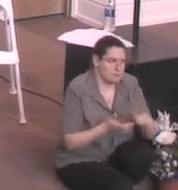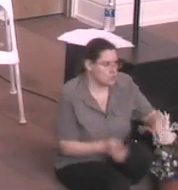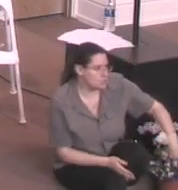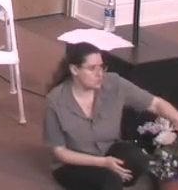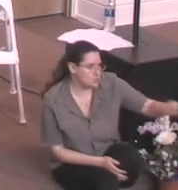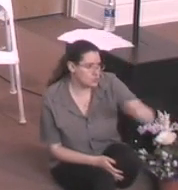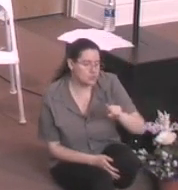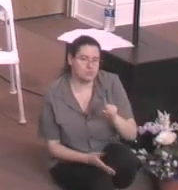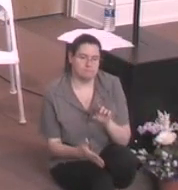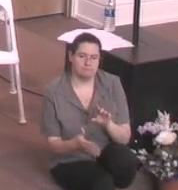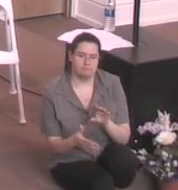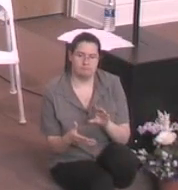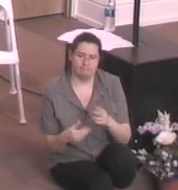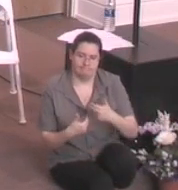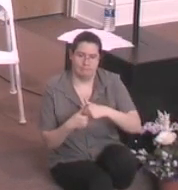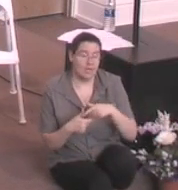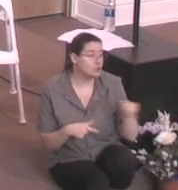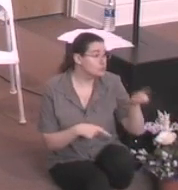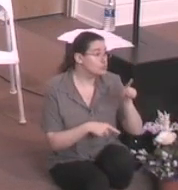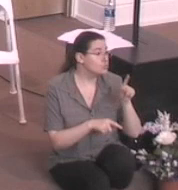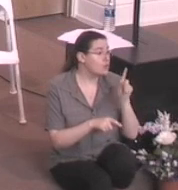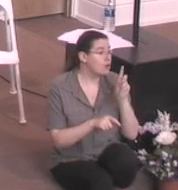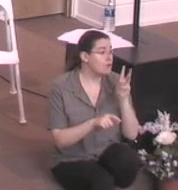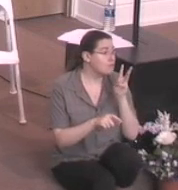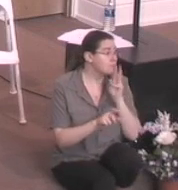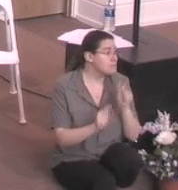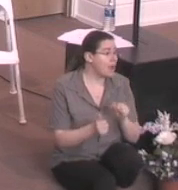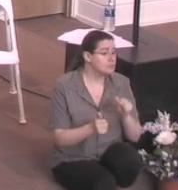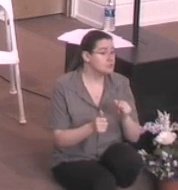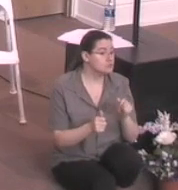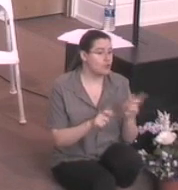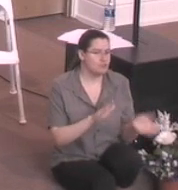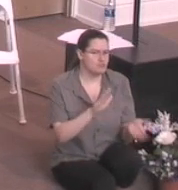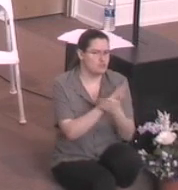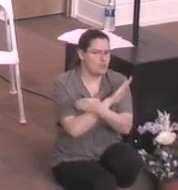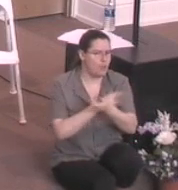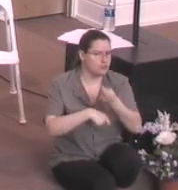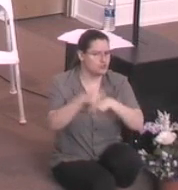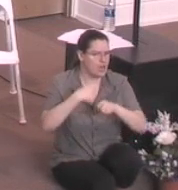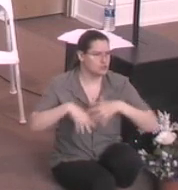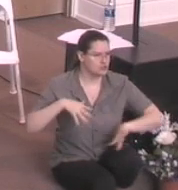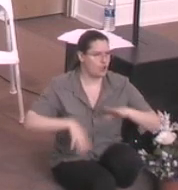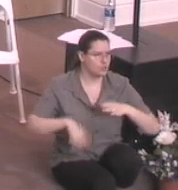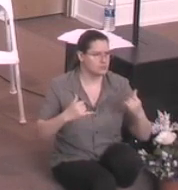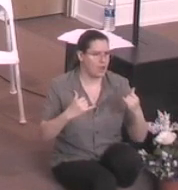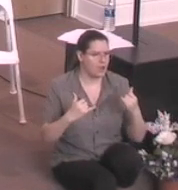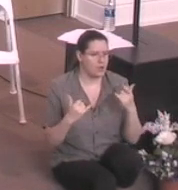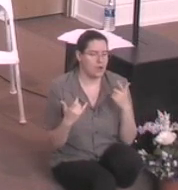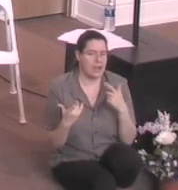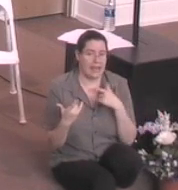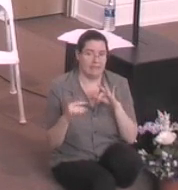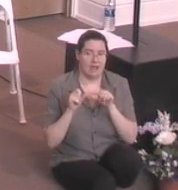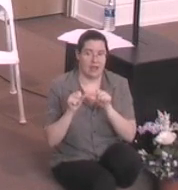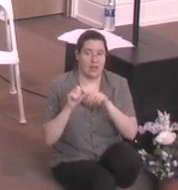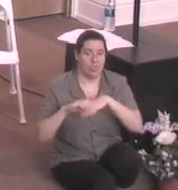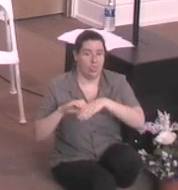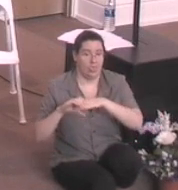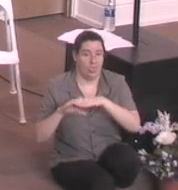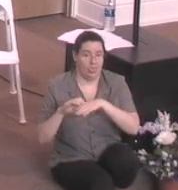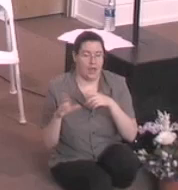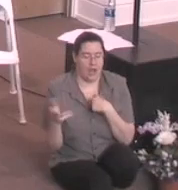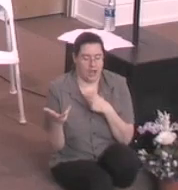and those that are going to get baptized, you probably better go get ready to get changed and get ready to go here. Because if I don't, I'm going to keep jabbering here.